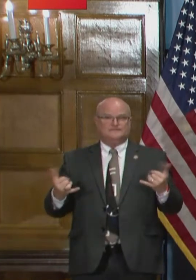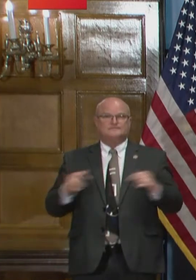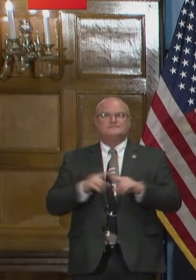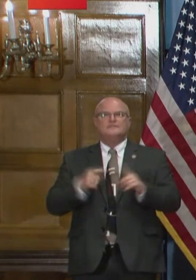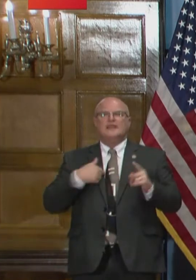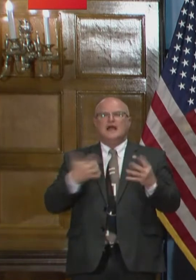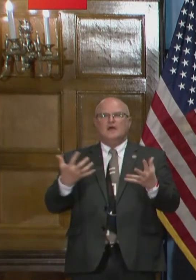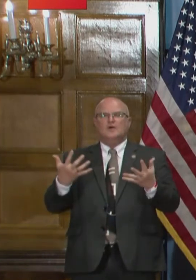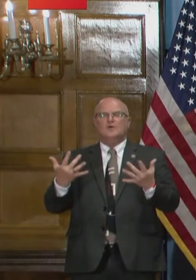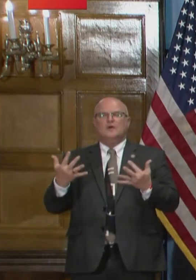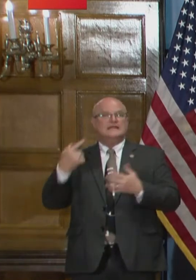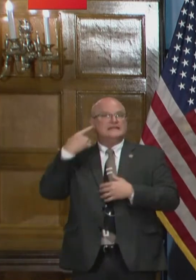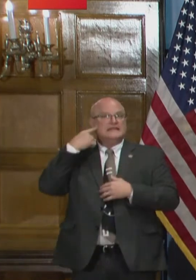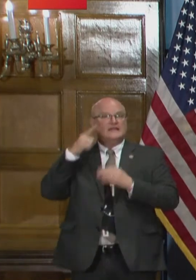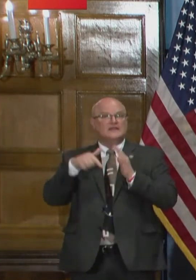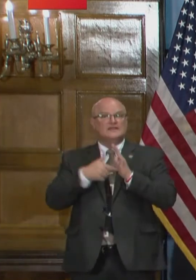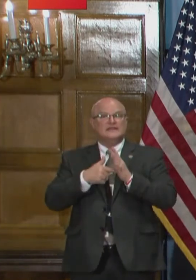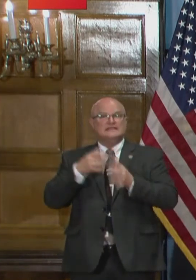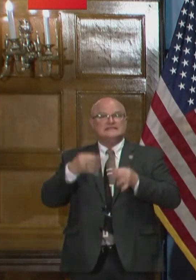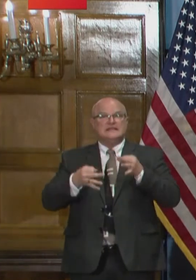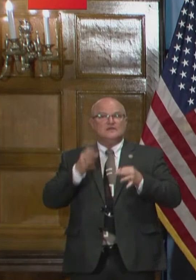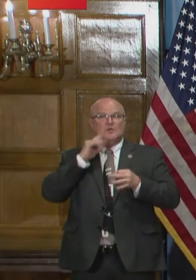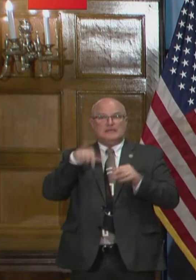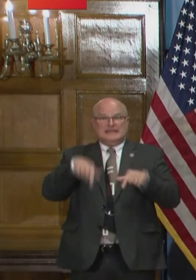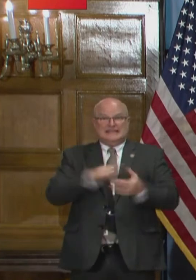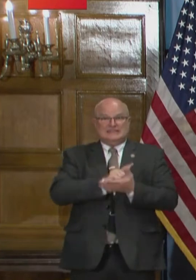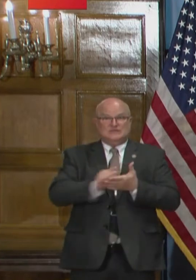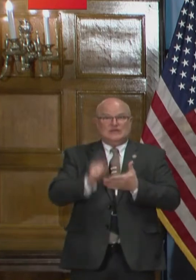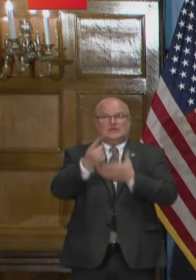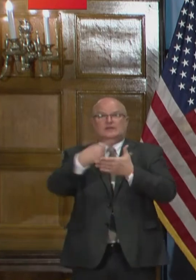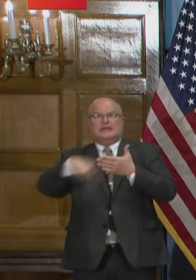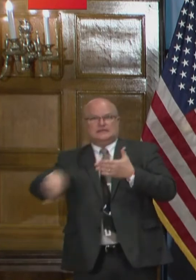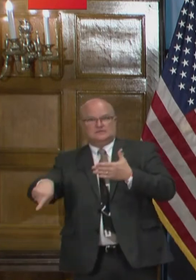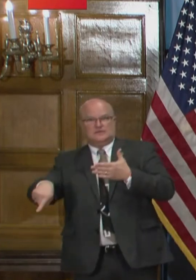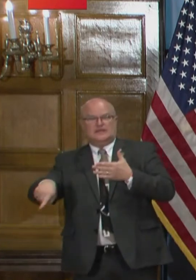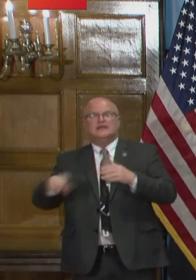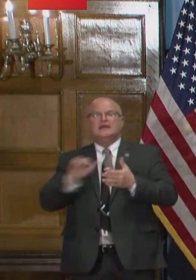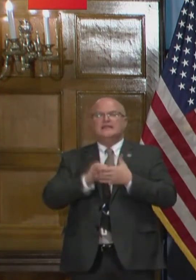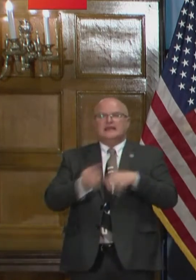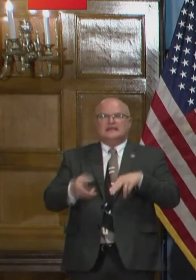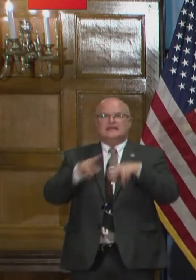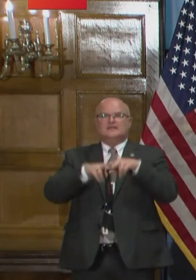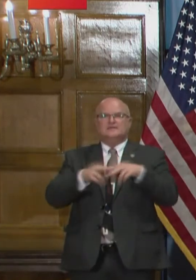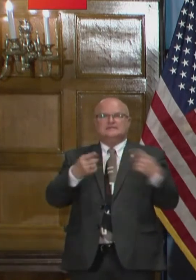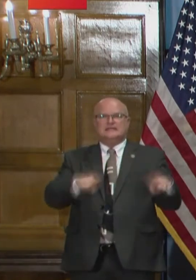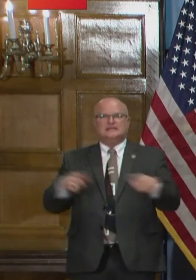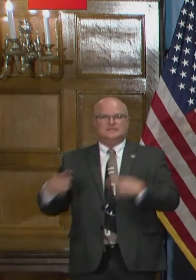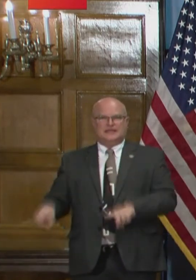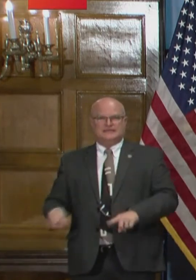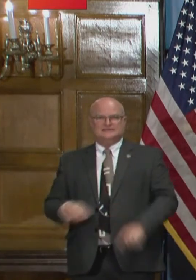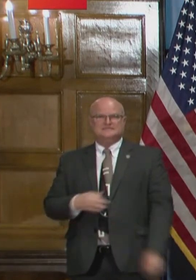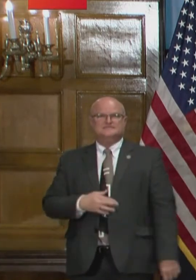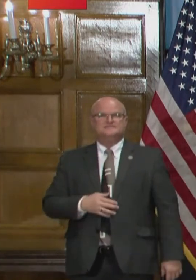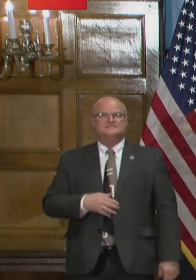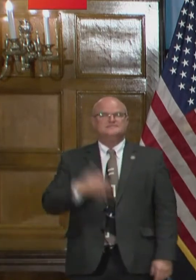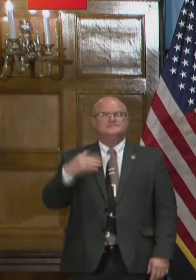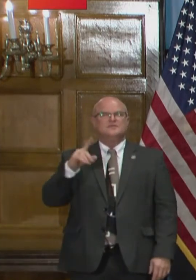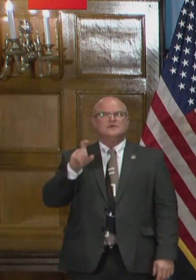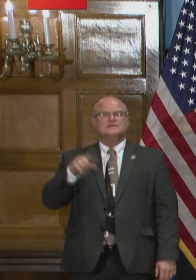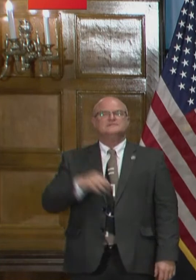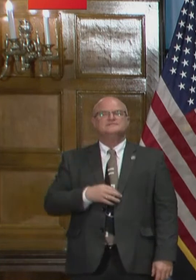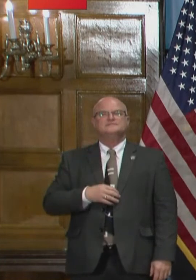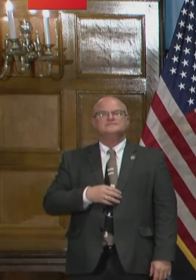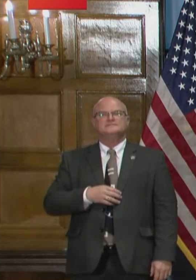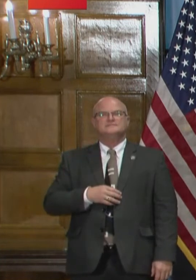I want to wait and hear this as to whether it's going to be this week or the next week that increase takes place. Next question.